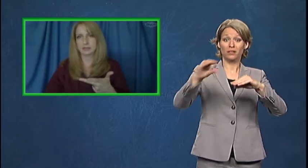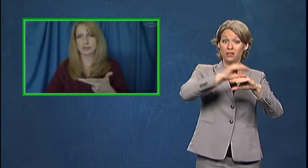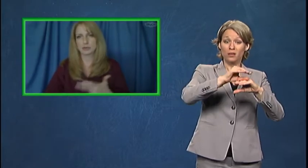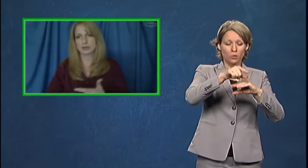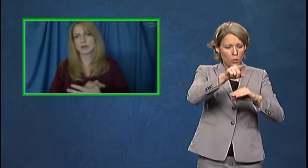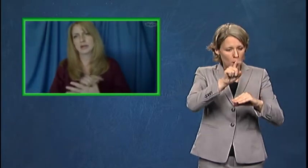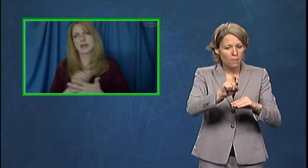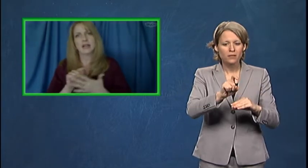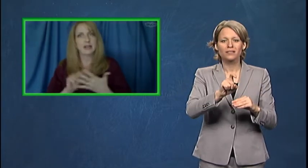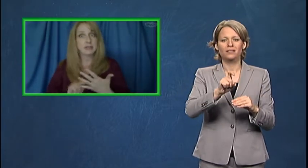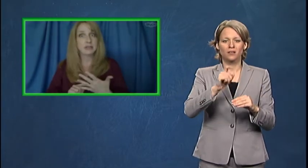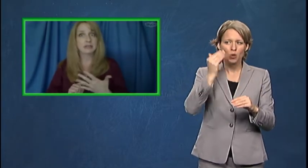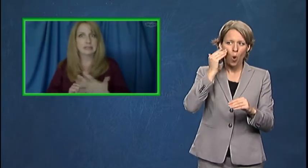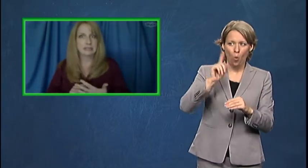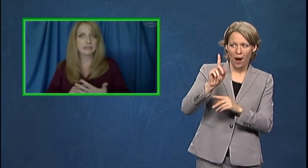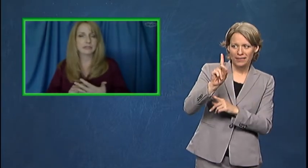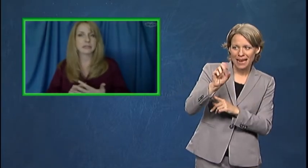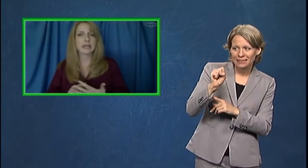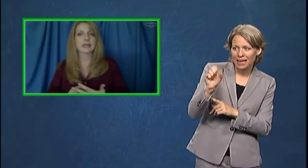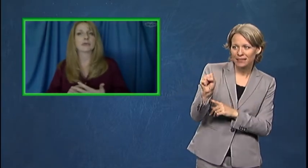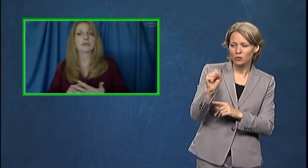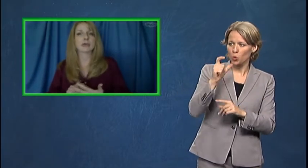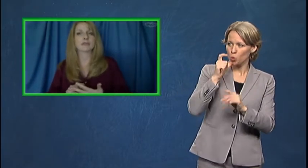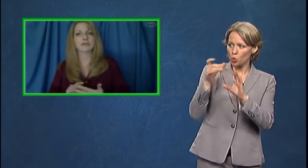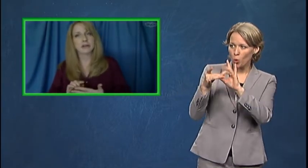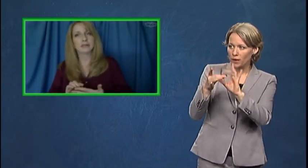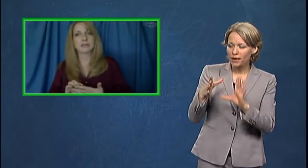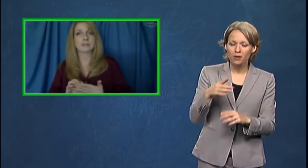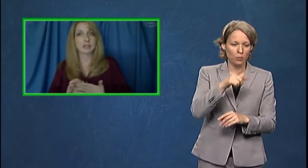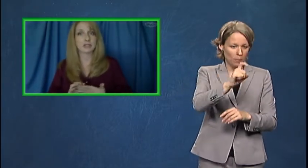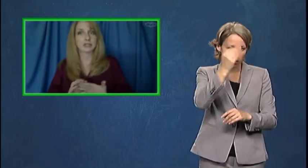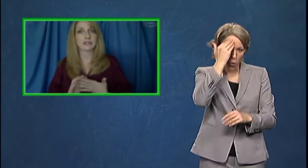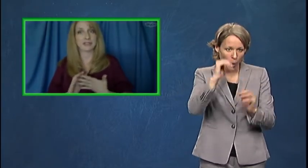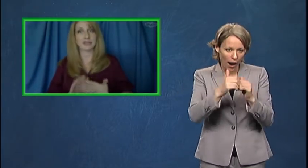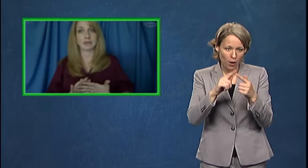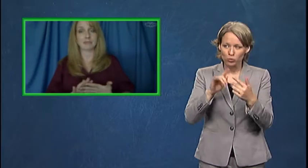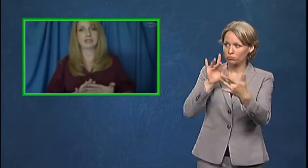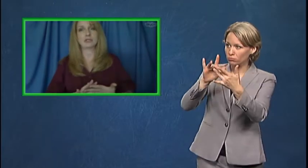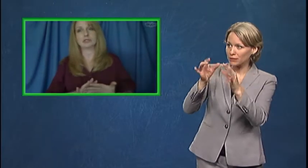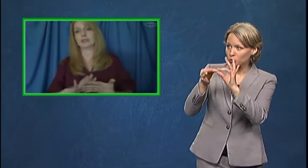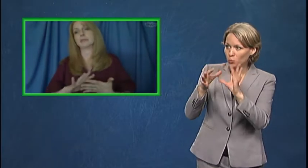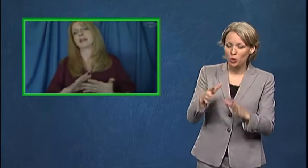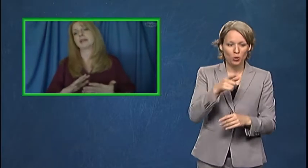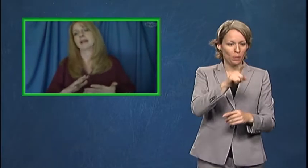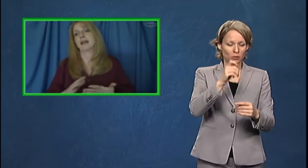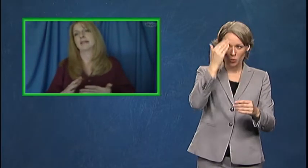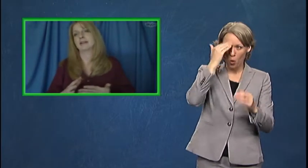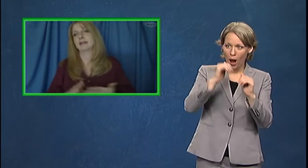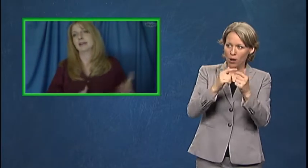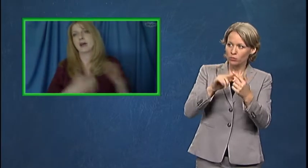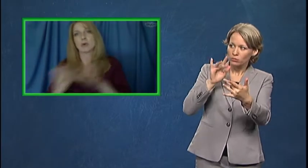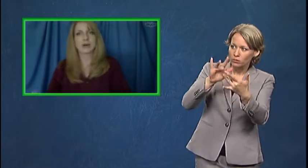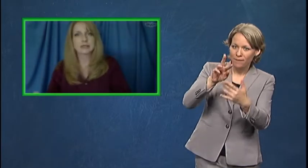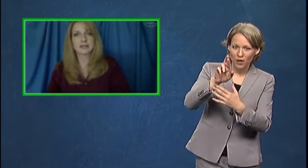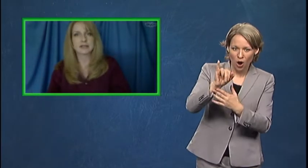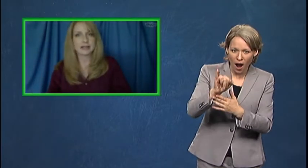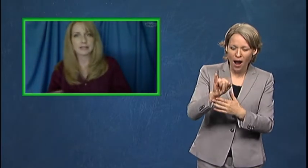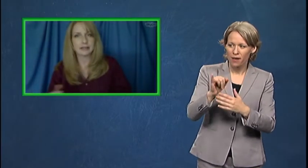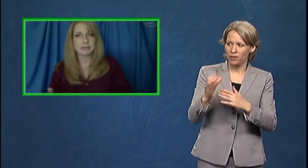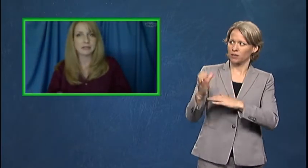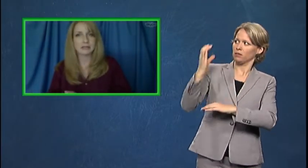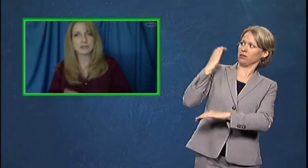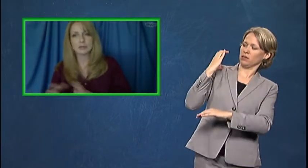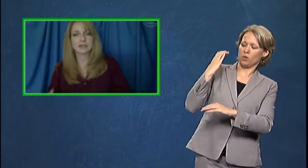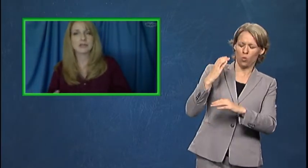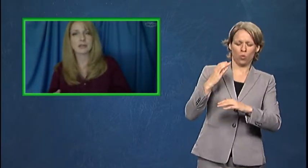request an interpreter. Everything's different from the K through 12 environment, especially if they've been mainstreamed. And then now we're all of a sudden asking